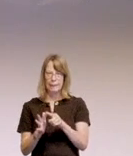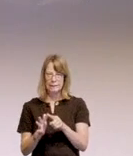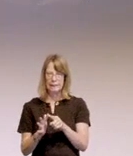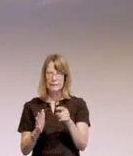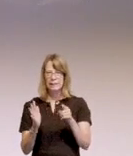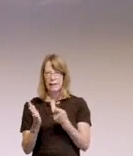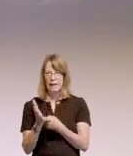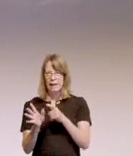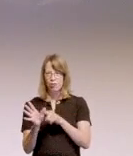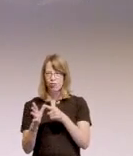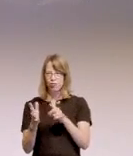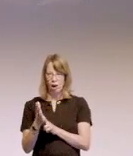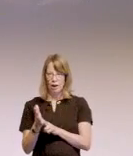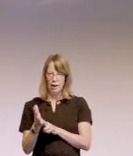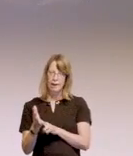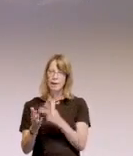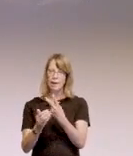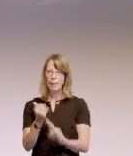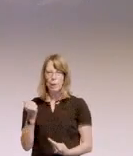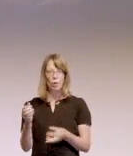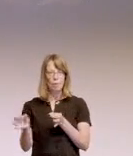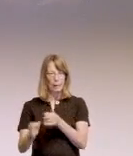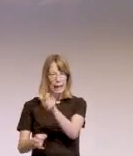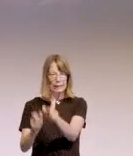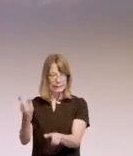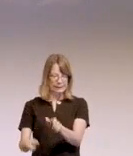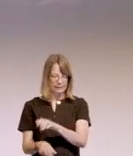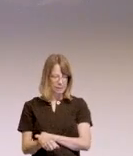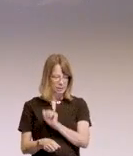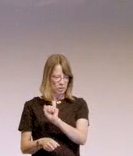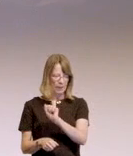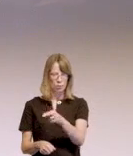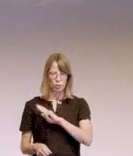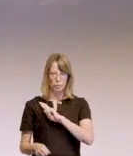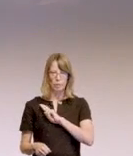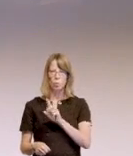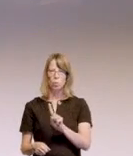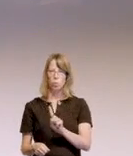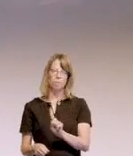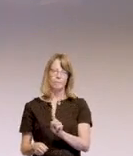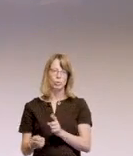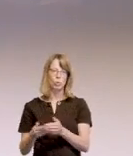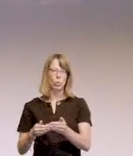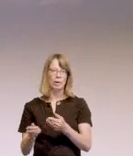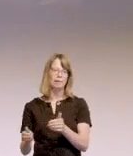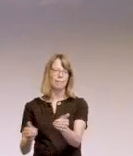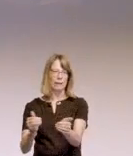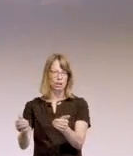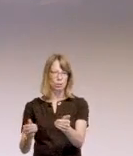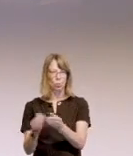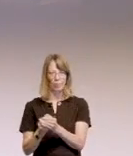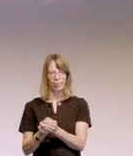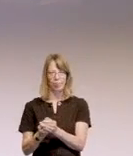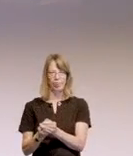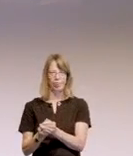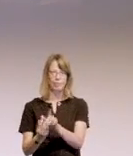are both planners that work for the Brotherhood of St. Lawrence, so they're responsible for putting these budgets together along with the participant. So I